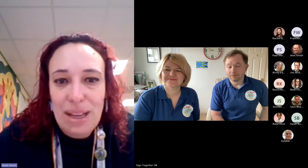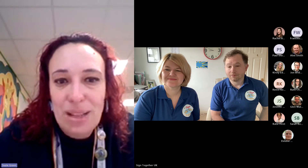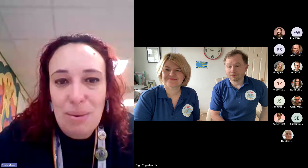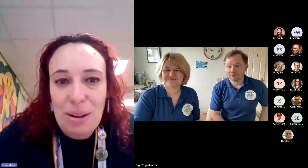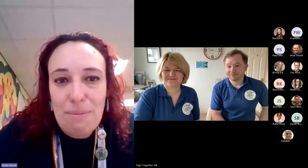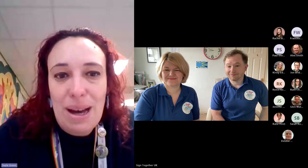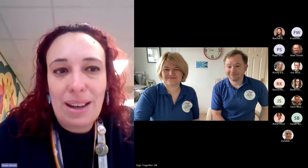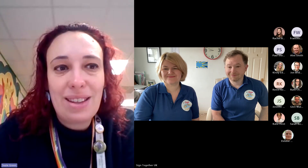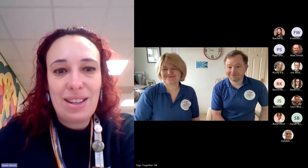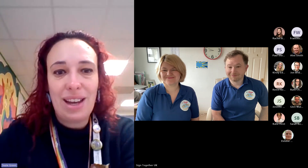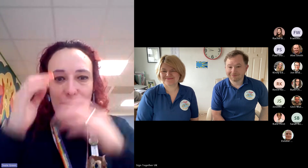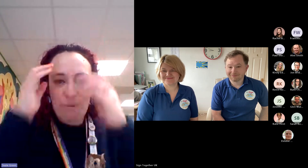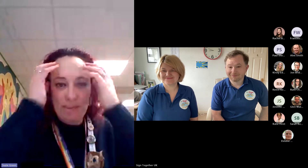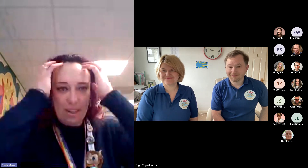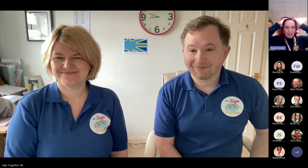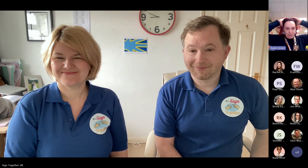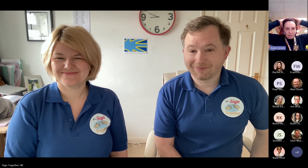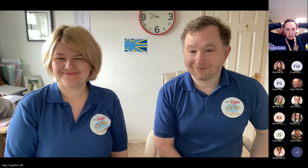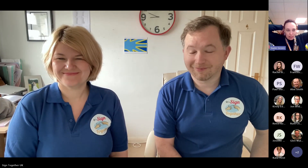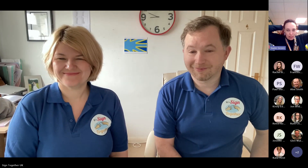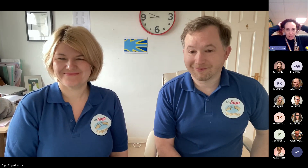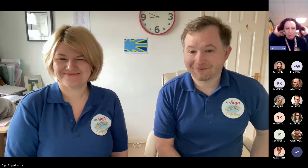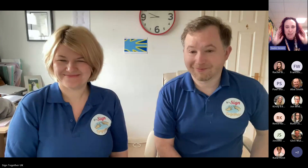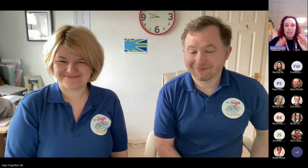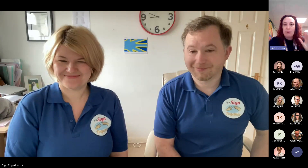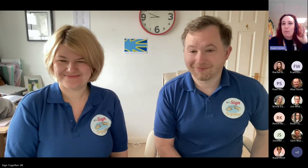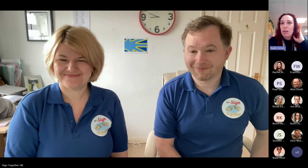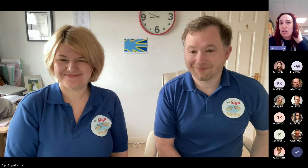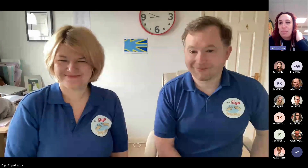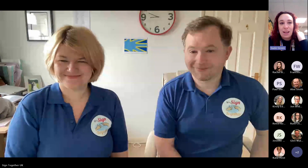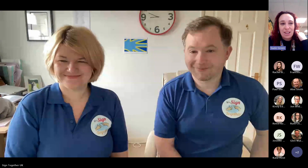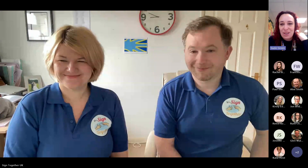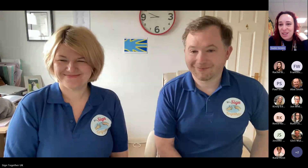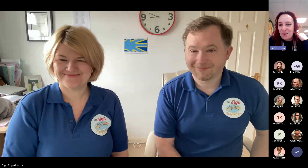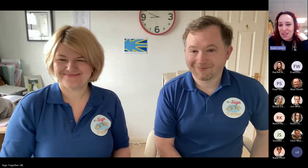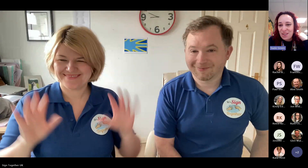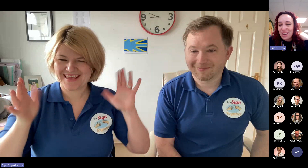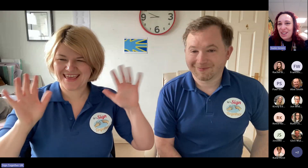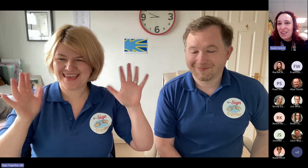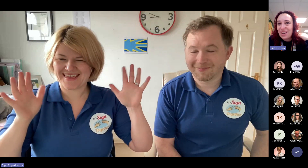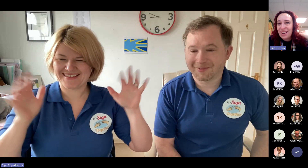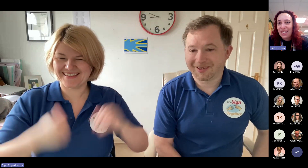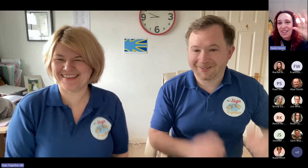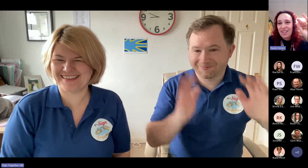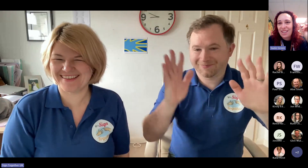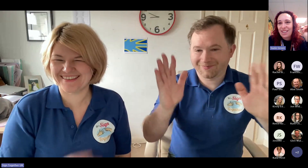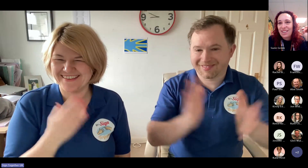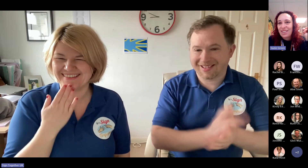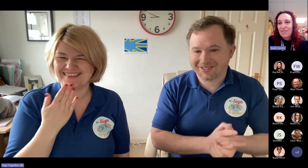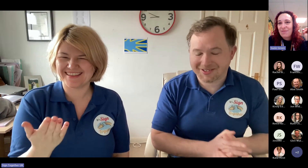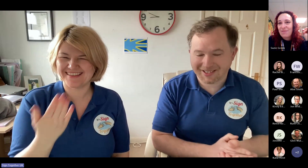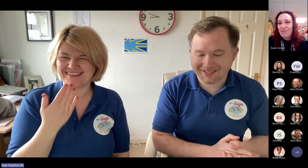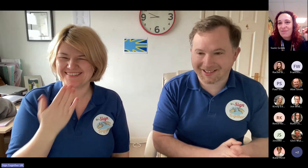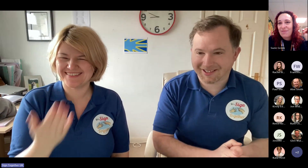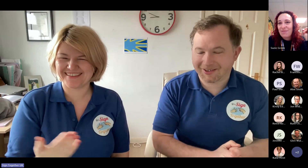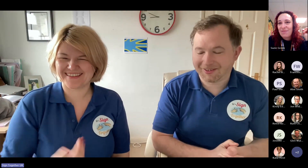pleased to welcome back the team from Sign Together for your second BSL Week workshop. I'll hand straight over to you. Thank you. Thanks, Izzy. Thank you. Thank